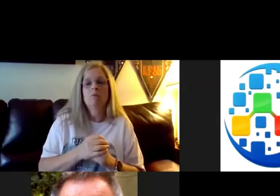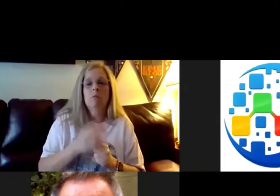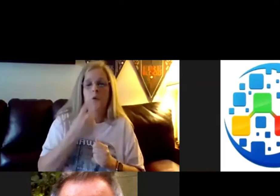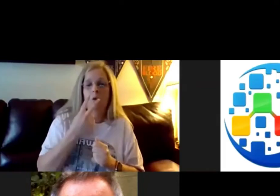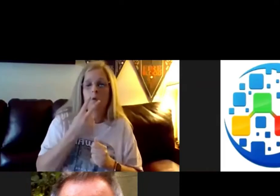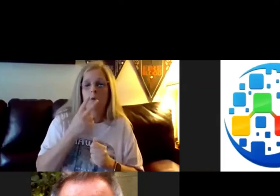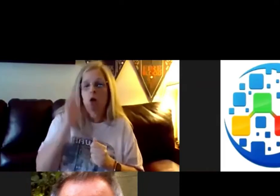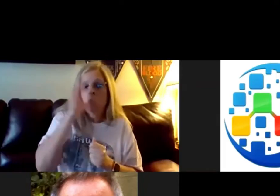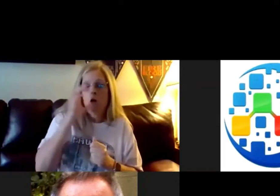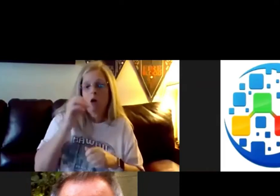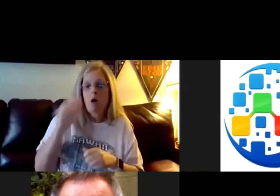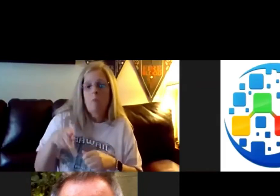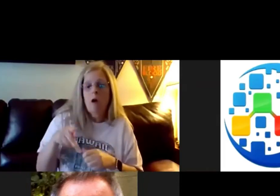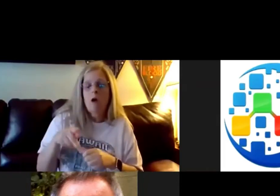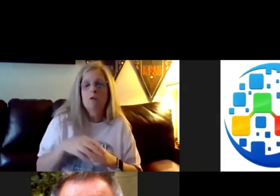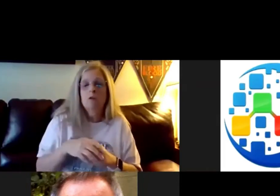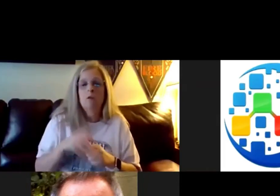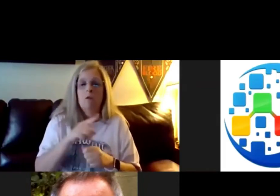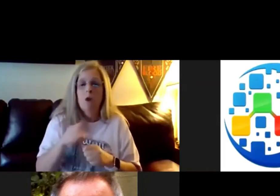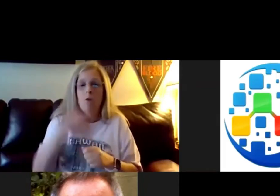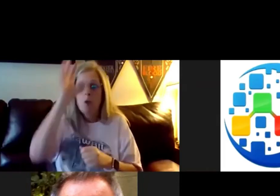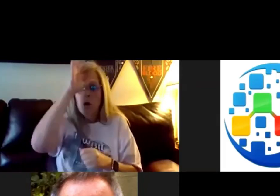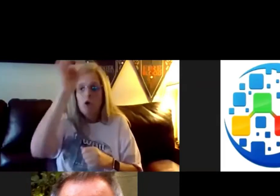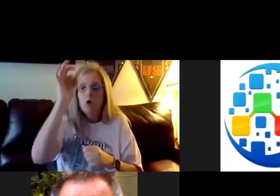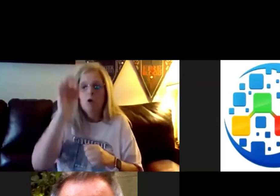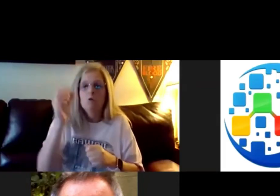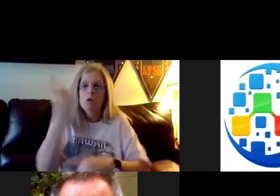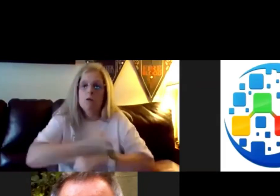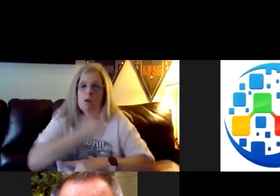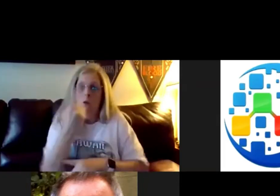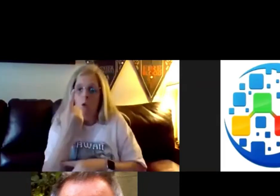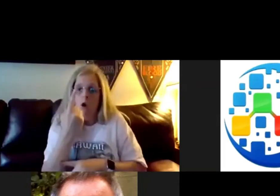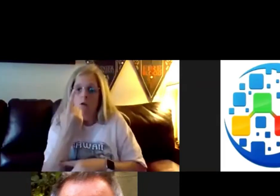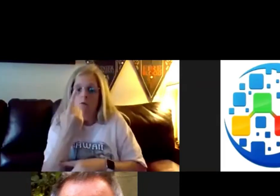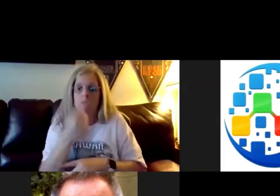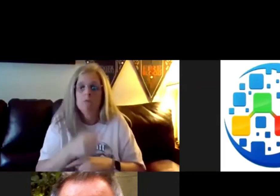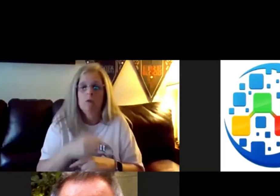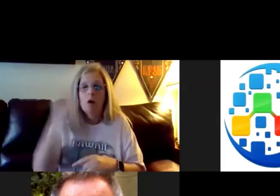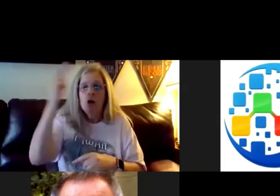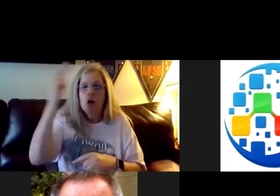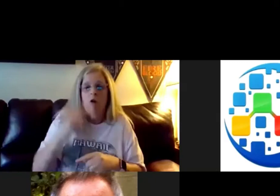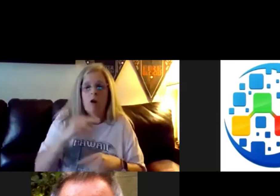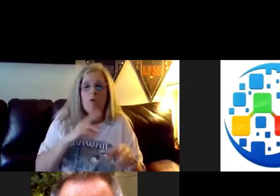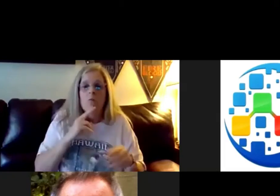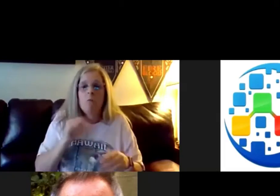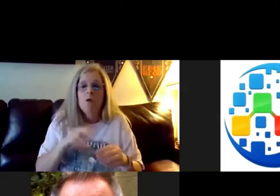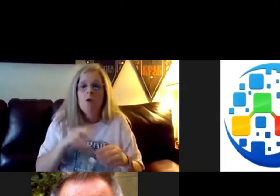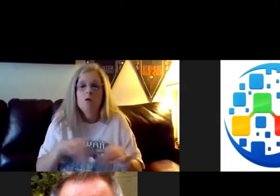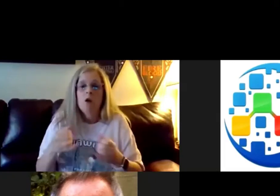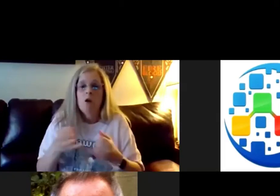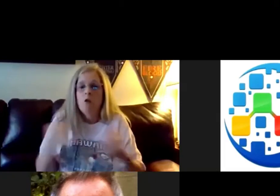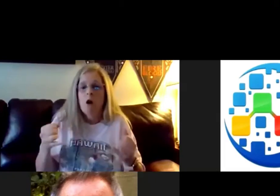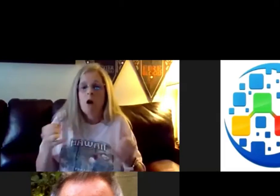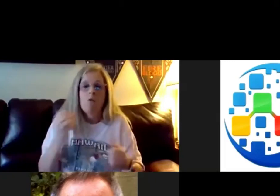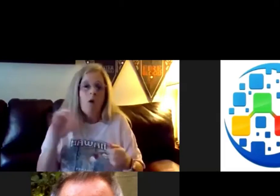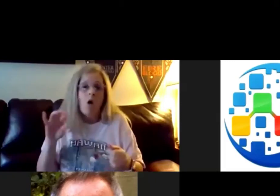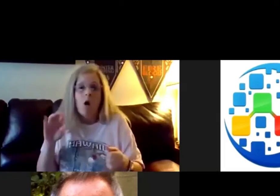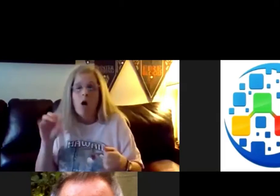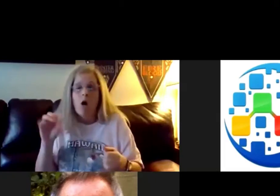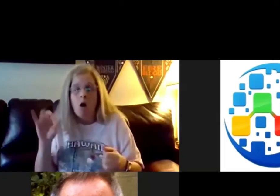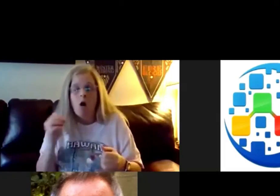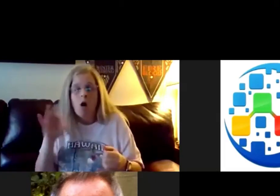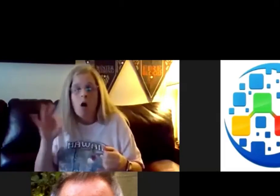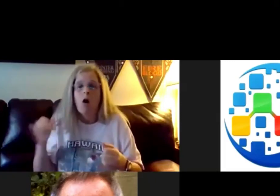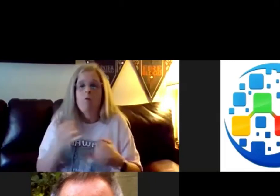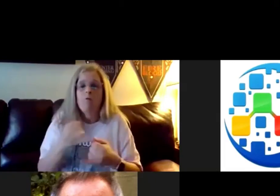Onpassive, they will be a unicorn company day one. That's never been done online, never been done offline, never been done in